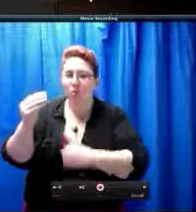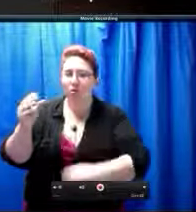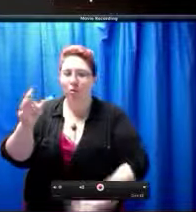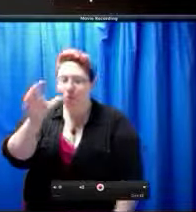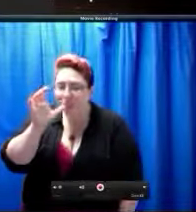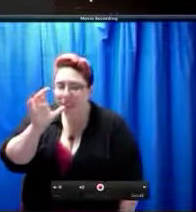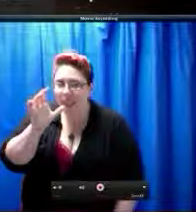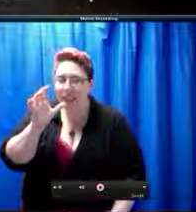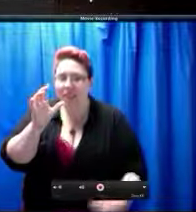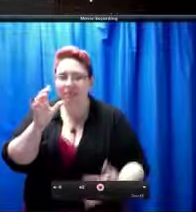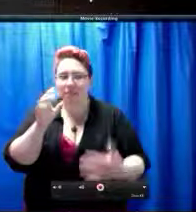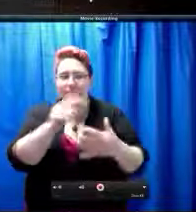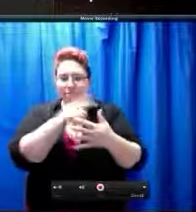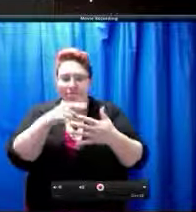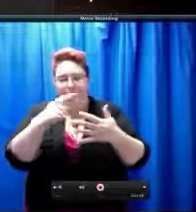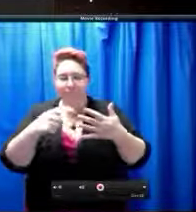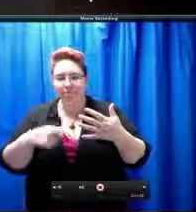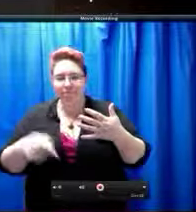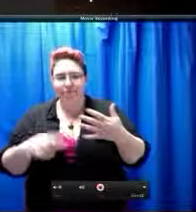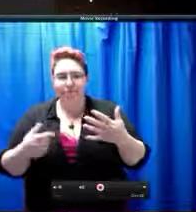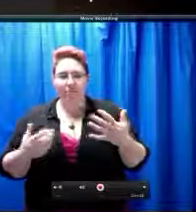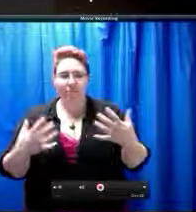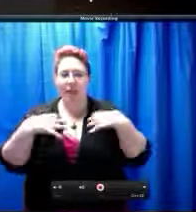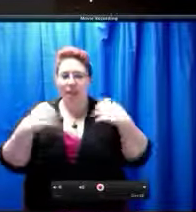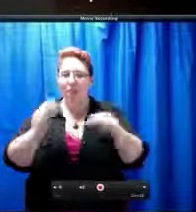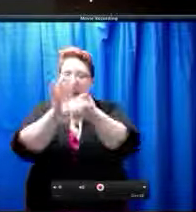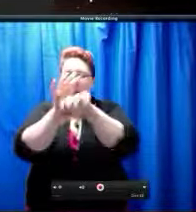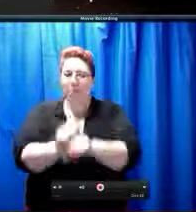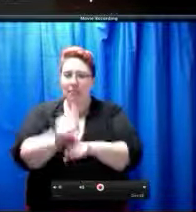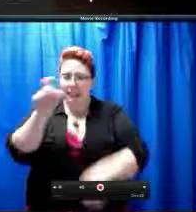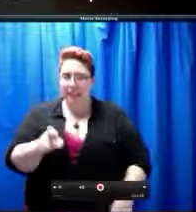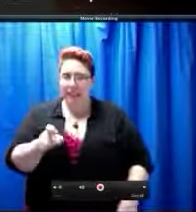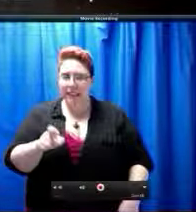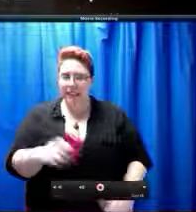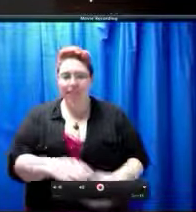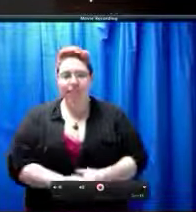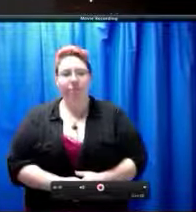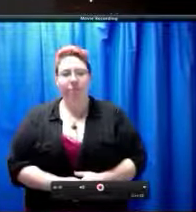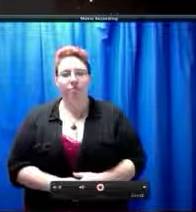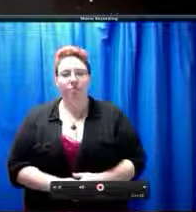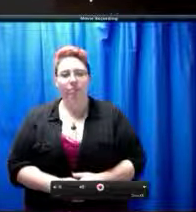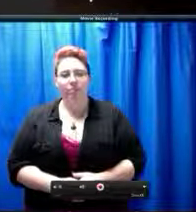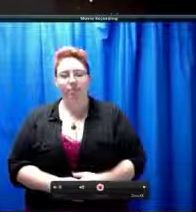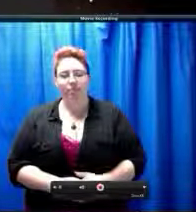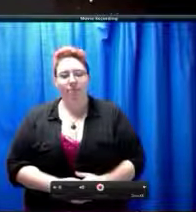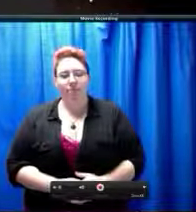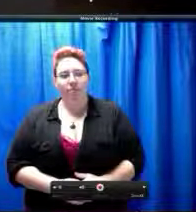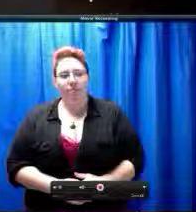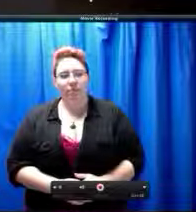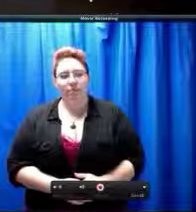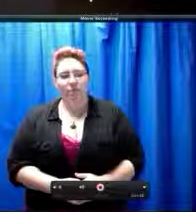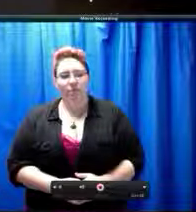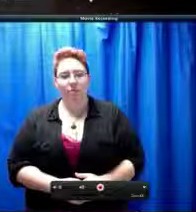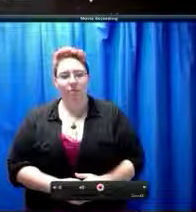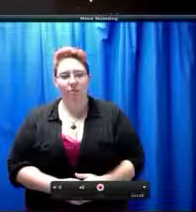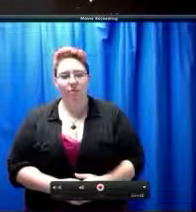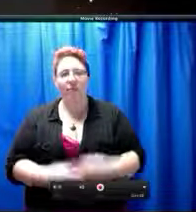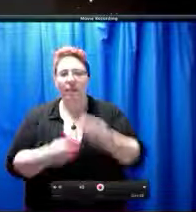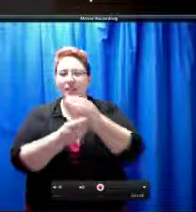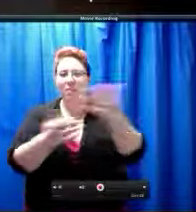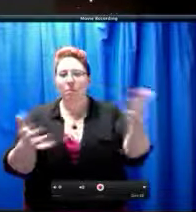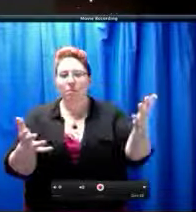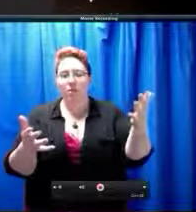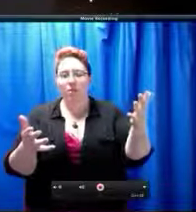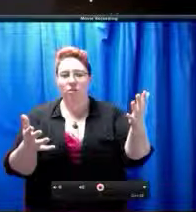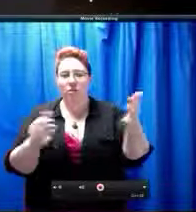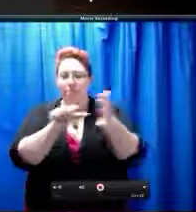is now. The data is showing that 1 out of 2 men and 1 out of 3 women. So, up to last year, the leading cause of death has